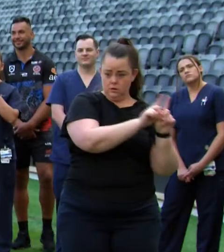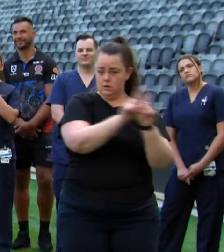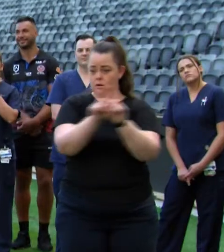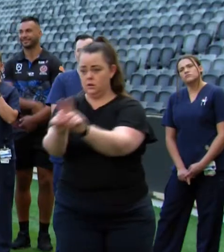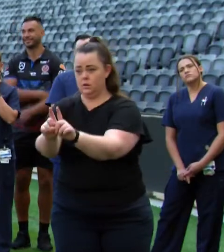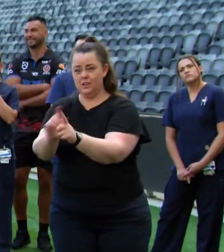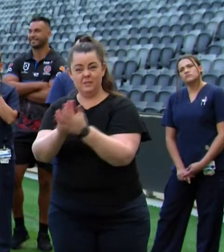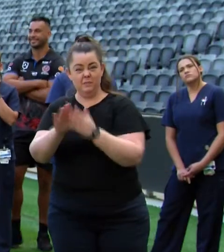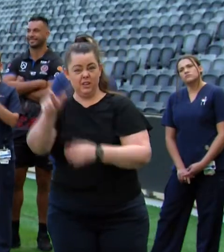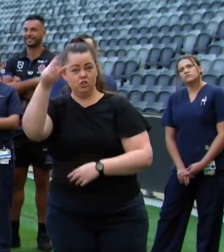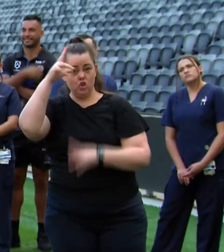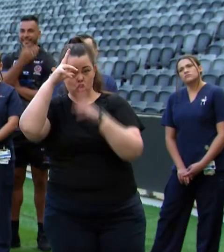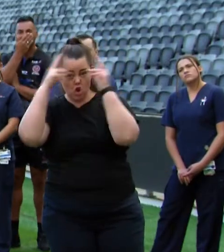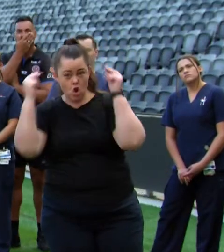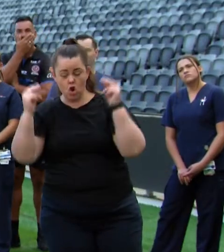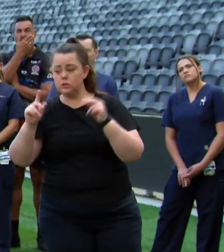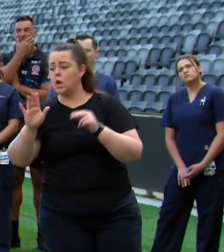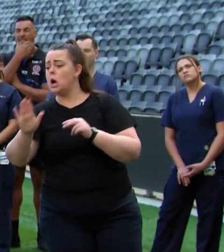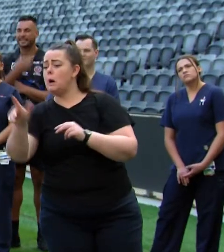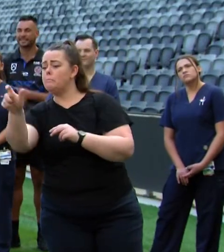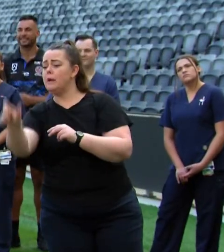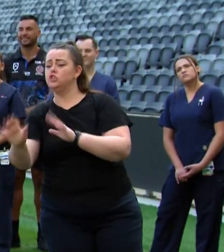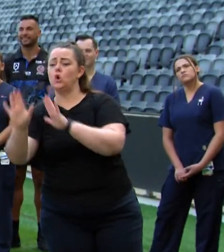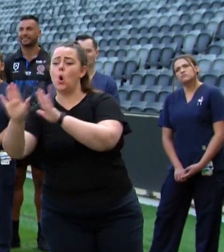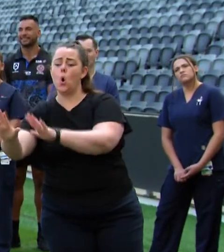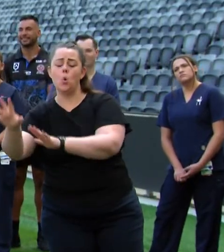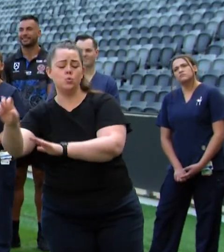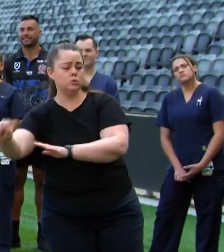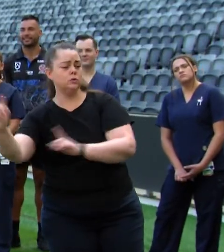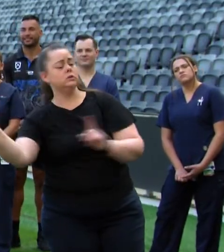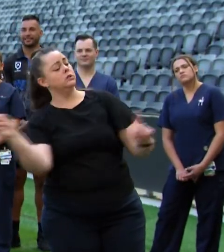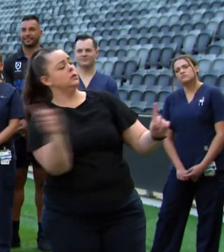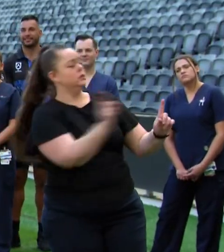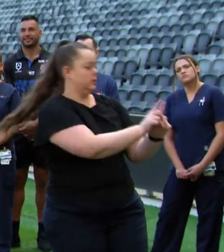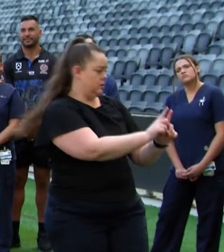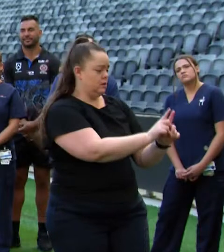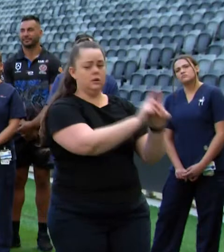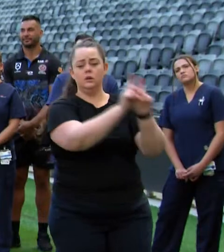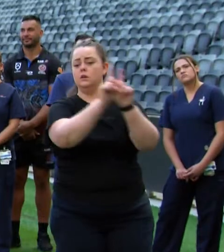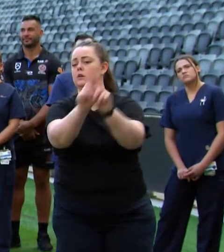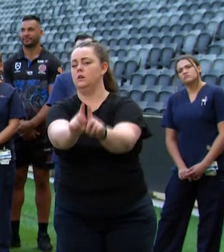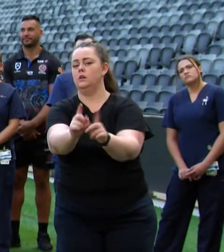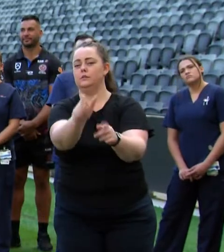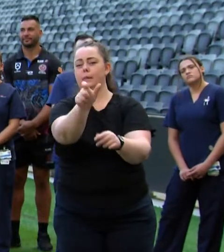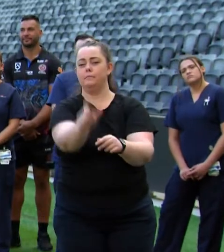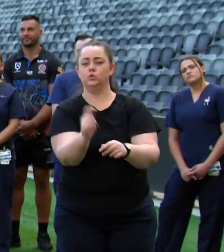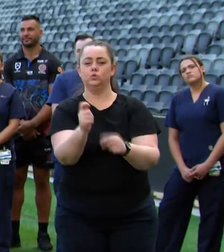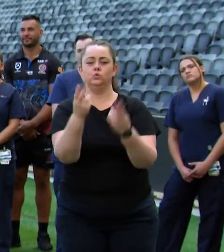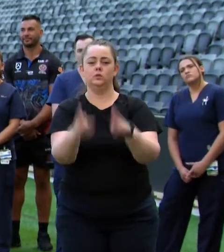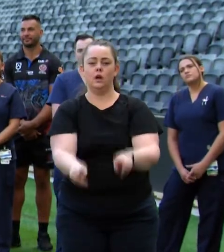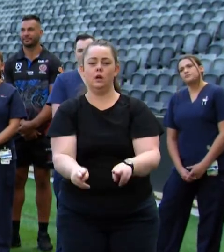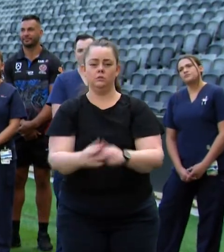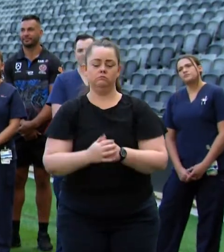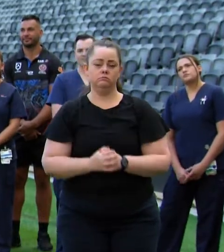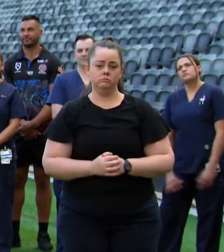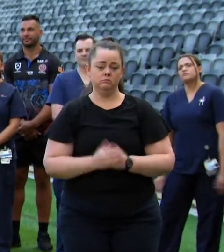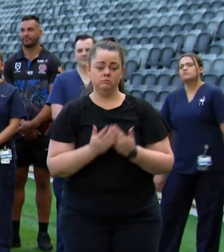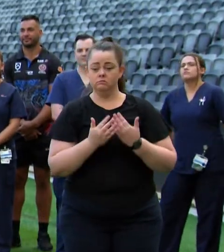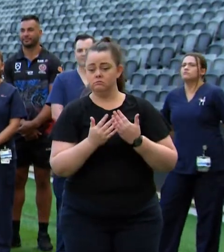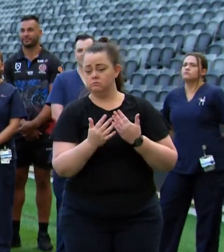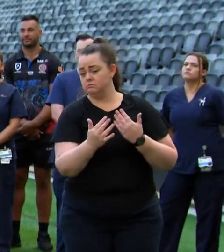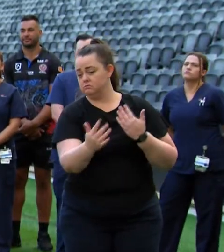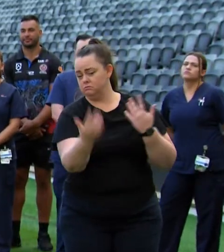off looking after a frontline patient to actually escort the person into the room where the person is passing away and will pass away either an hour, and a day or 2 or